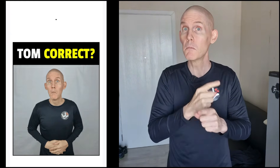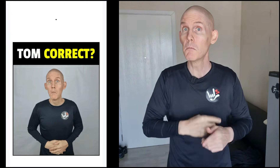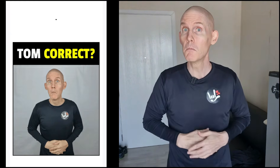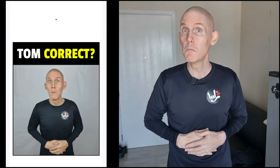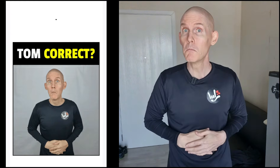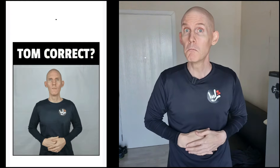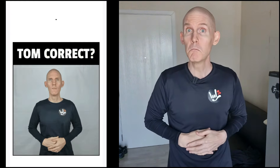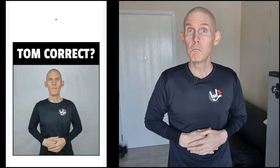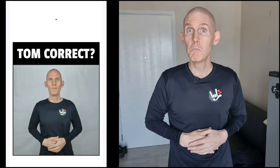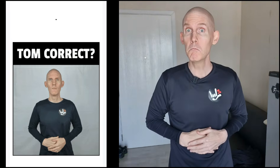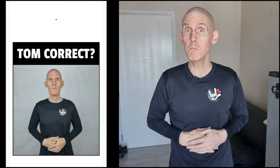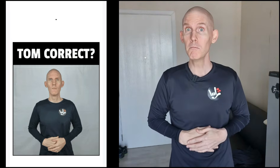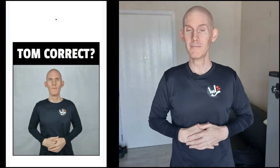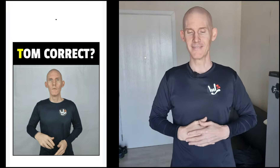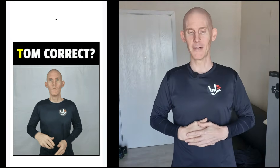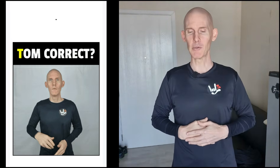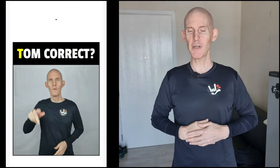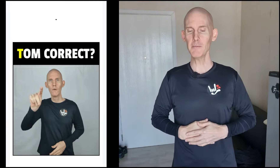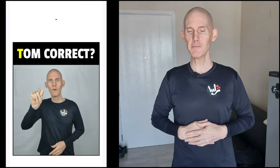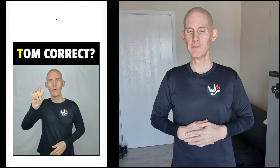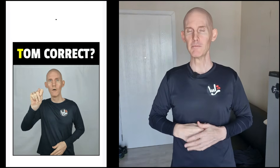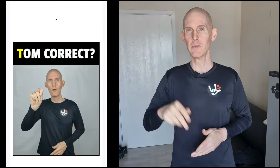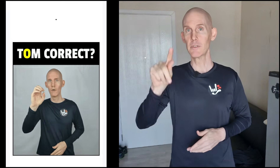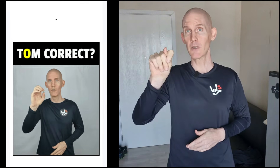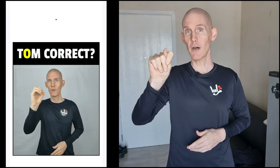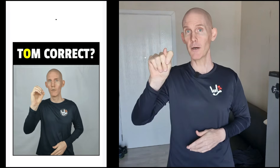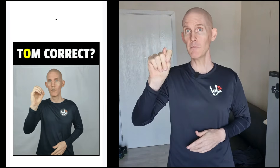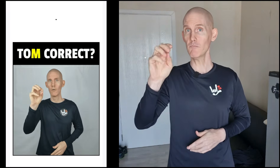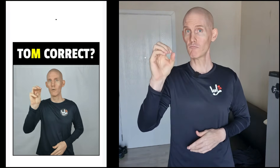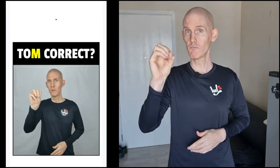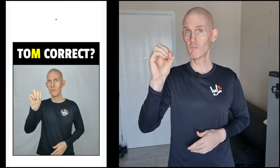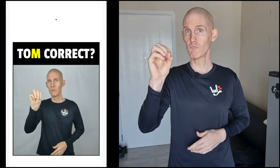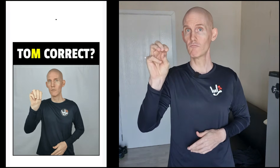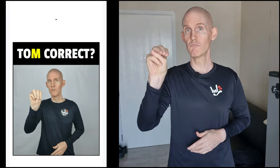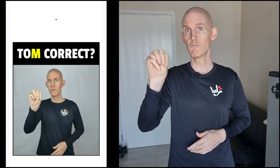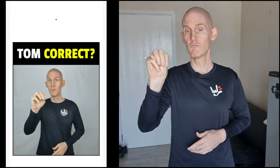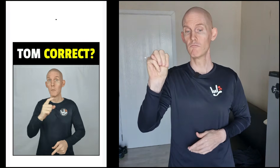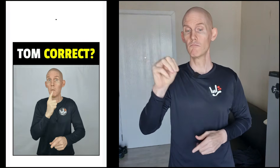correct. One more time. Tom,